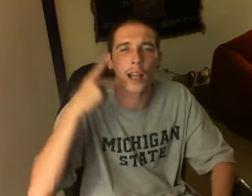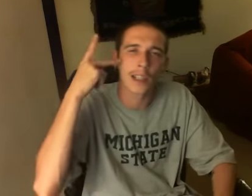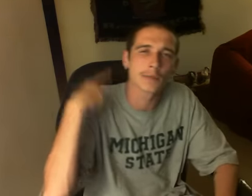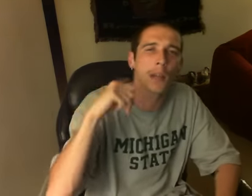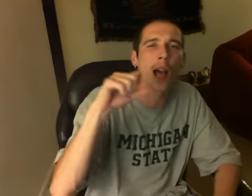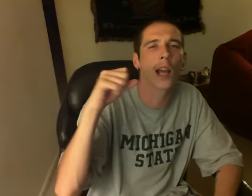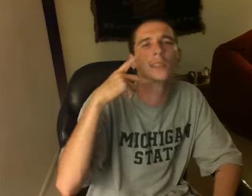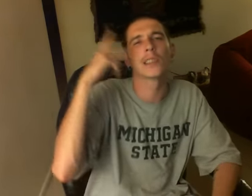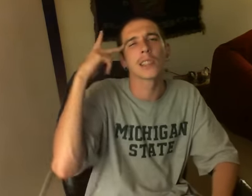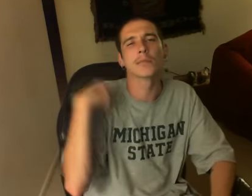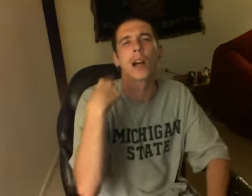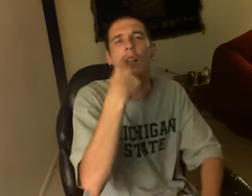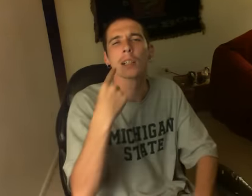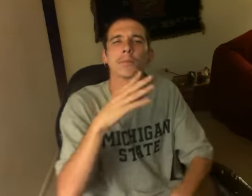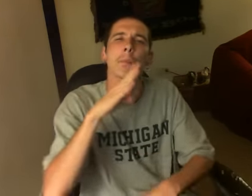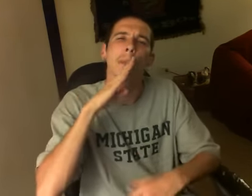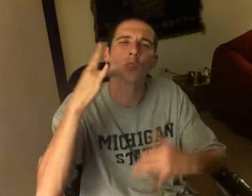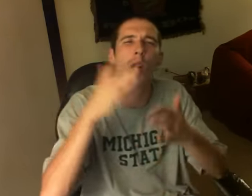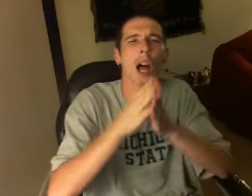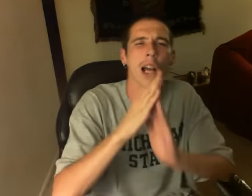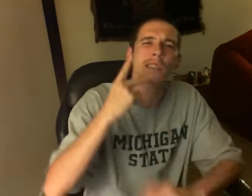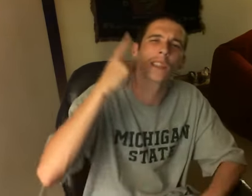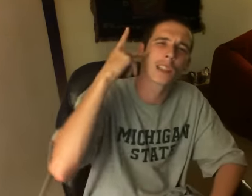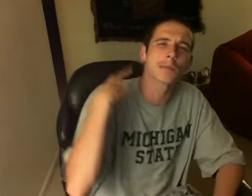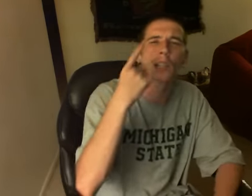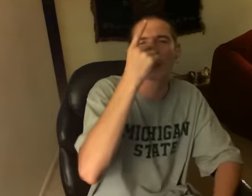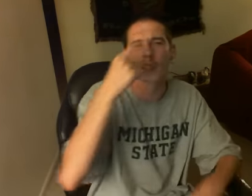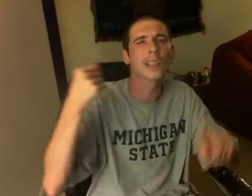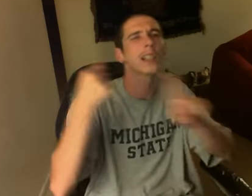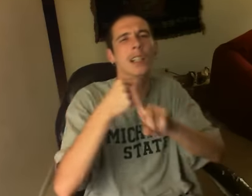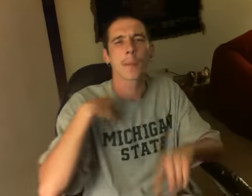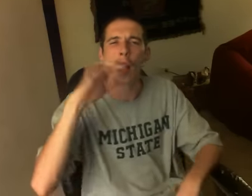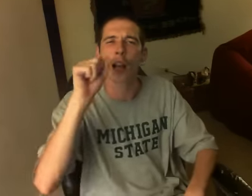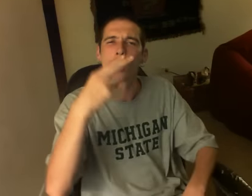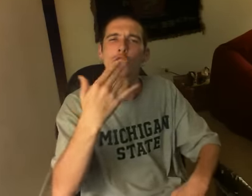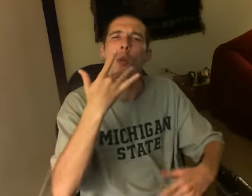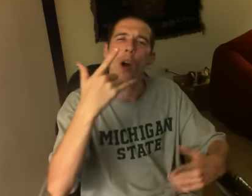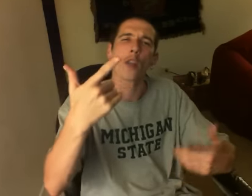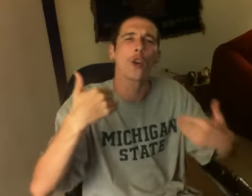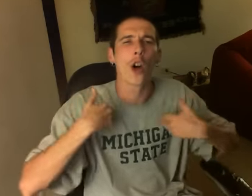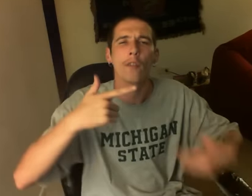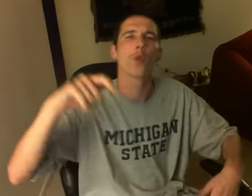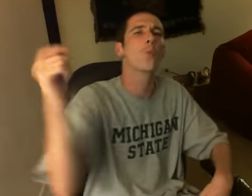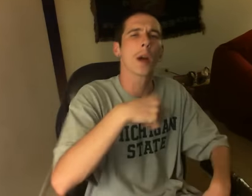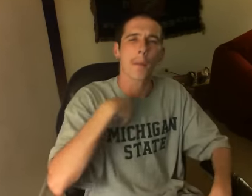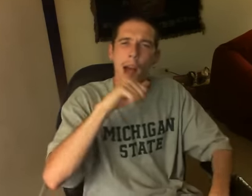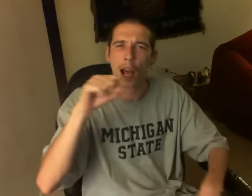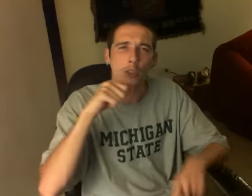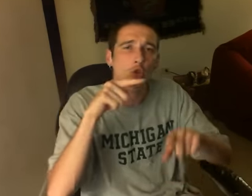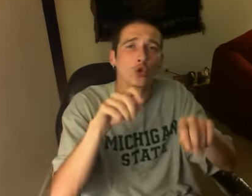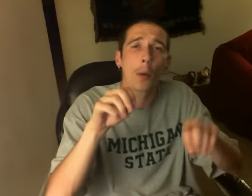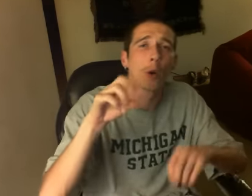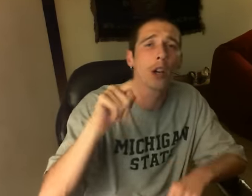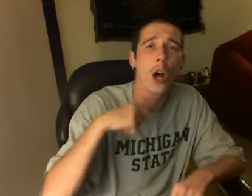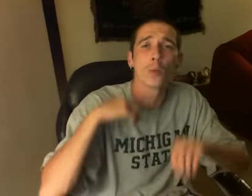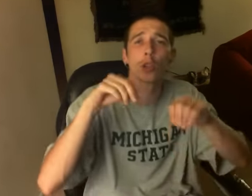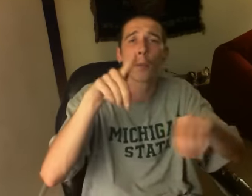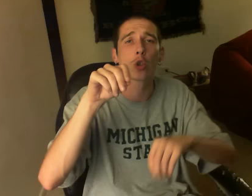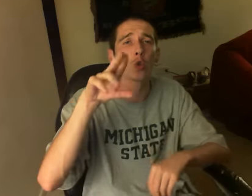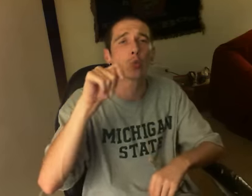man. Kiss my ass, kiss my lips. Bitch, why ass? Kiss my dick, get my cash. I'd rather have you whip my ass. Don't put out, I'll put